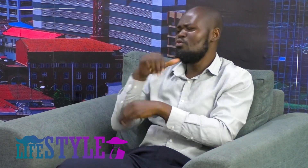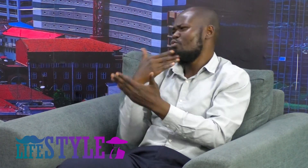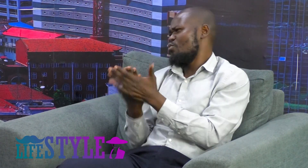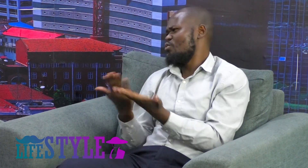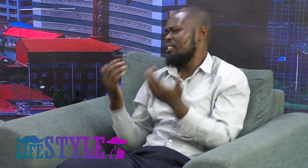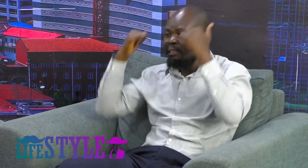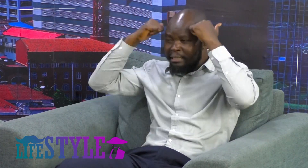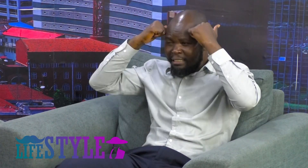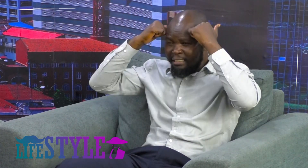So